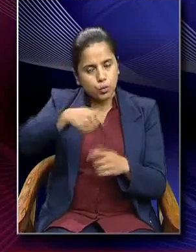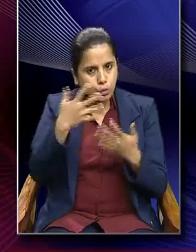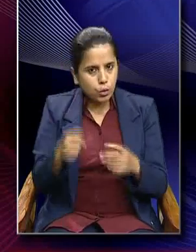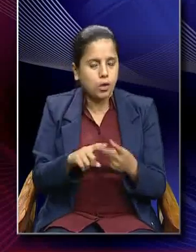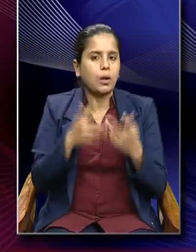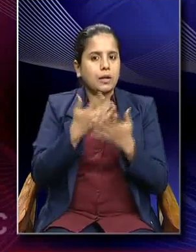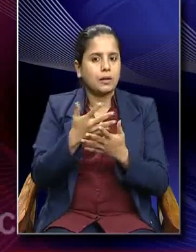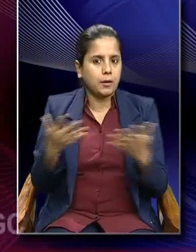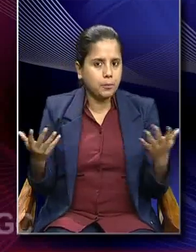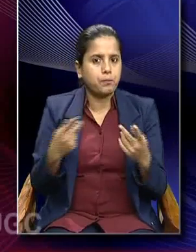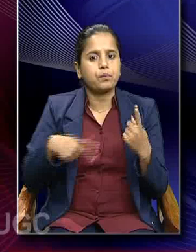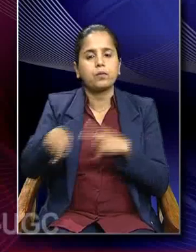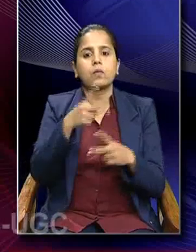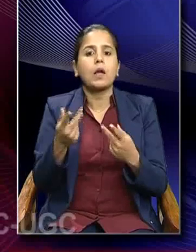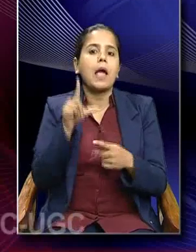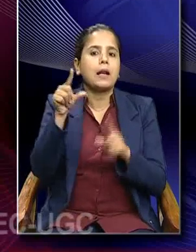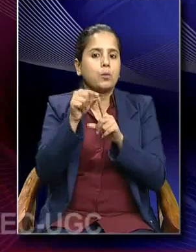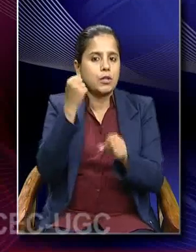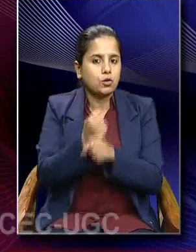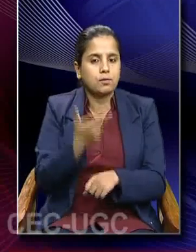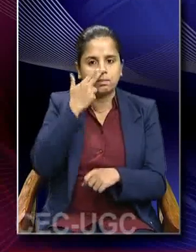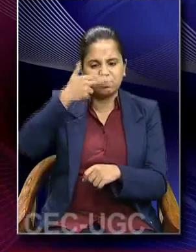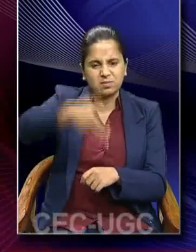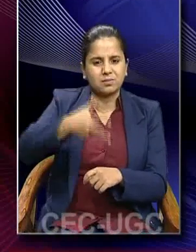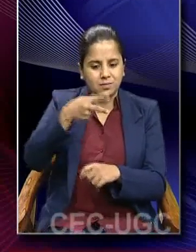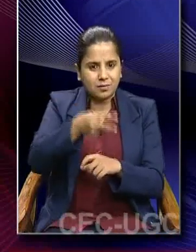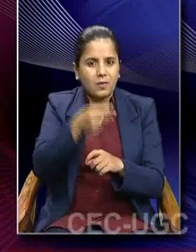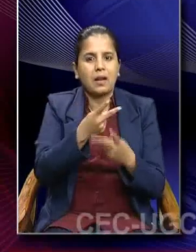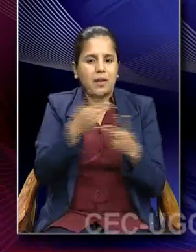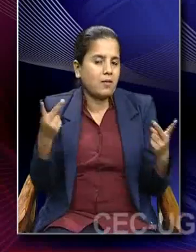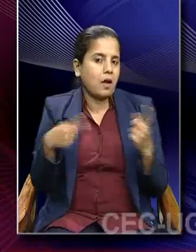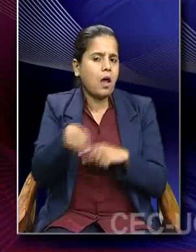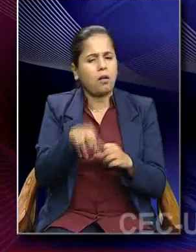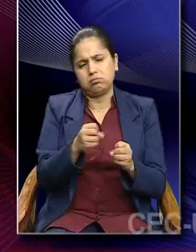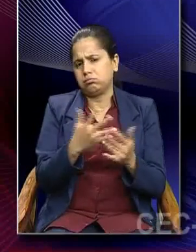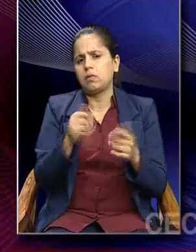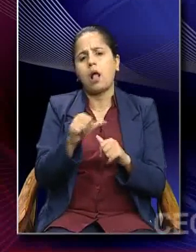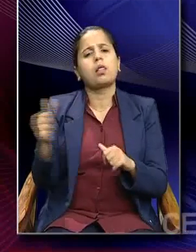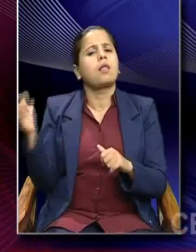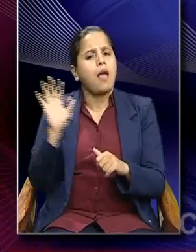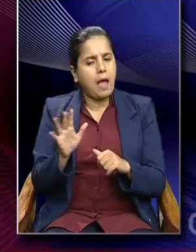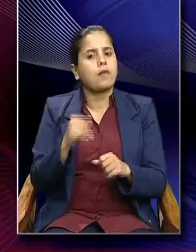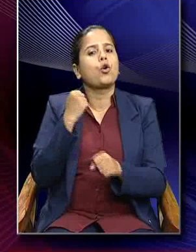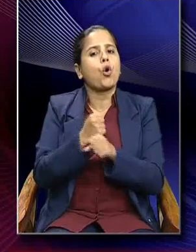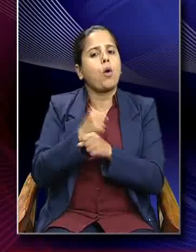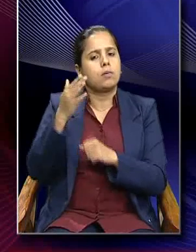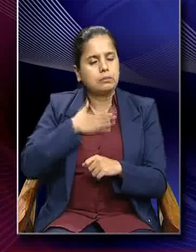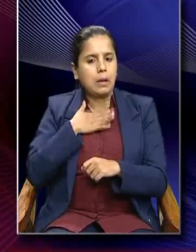commodity, energy commodity like LPG, kerosene, or there are so many other schemes by